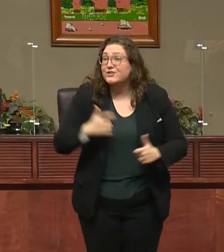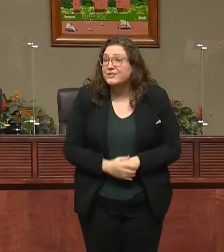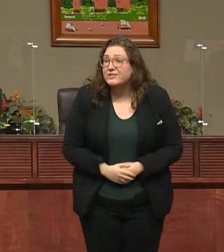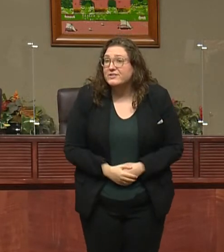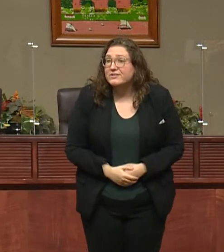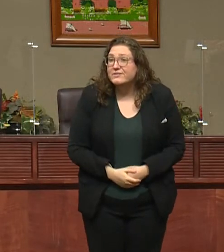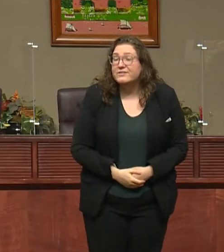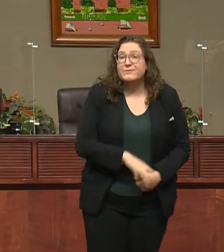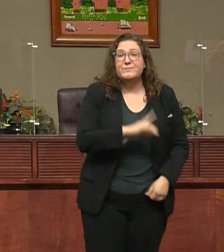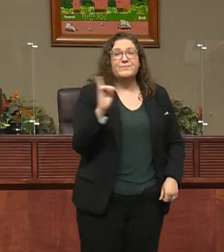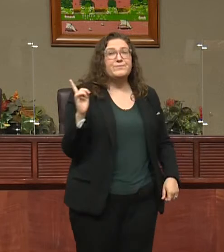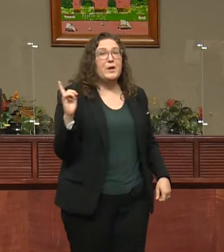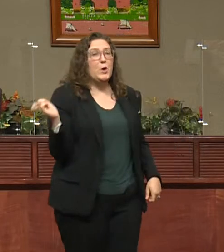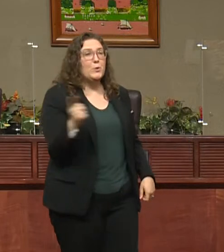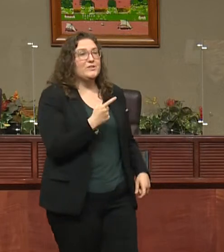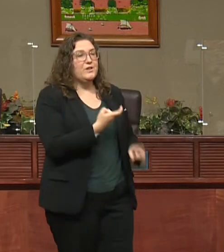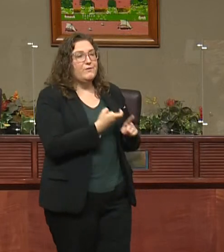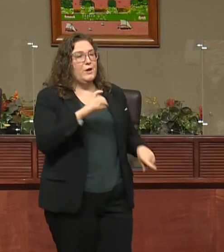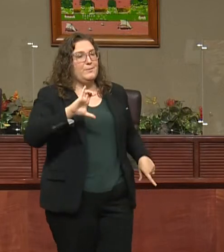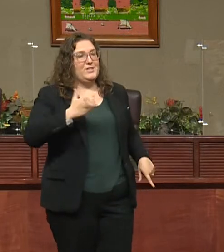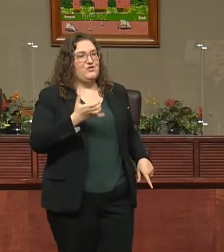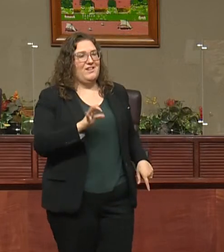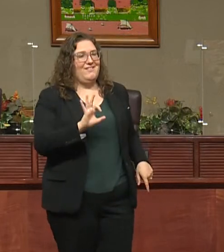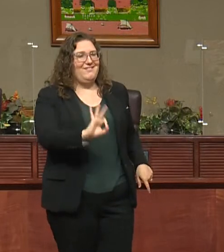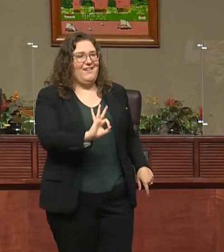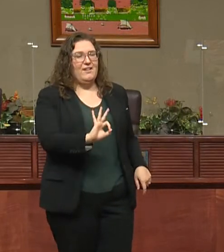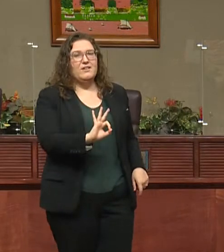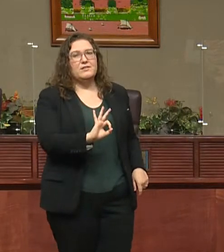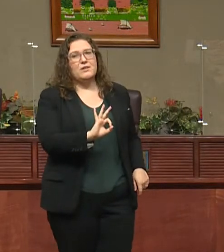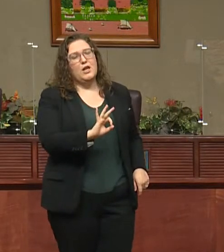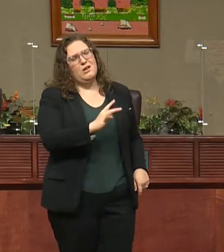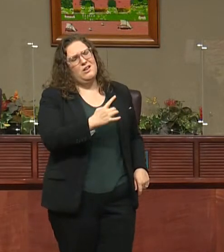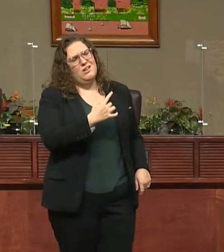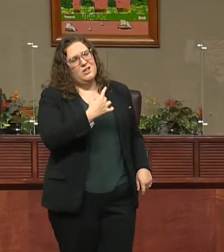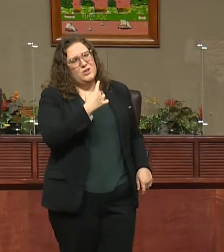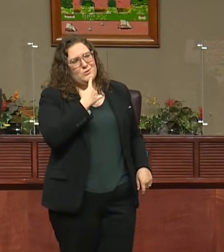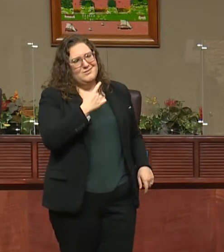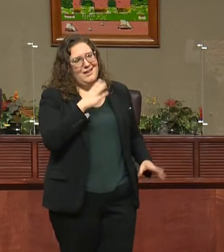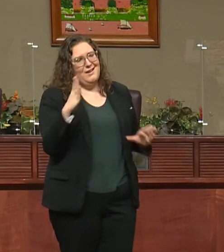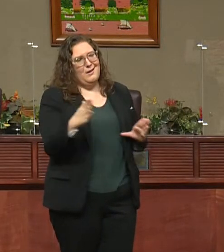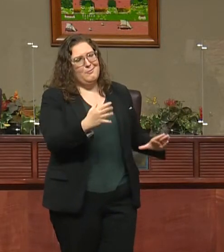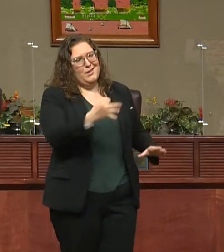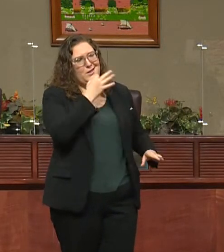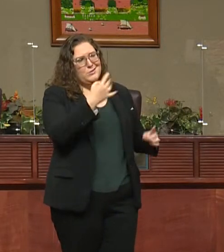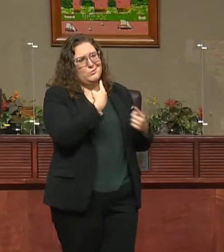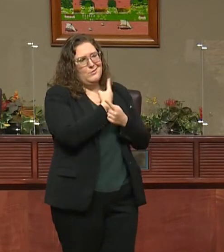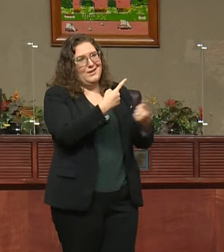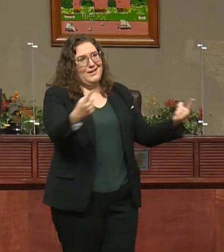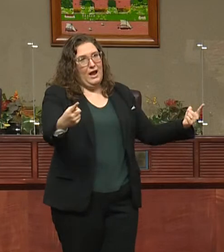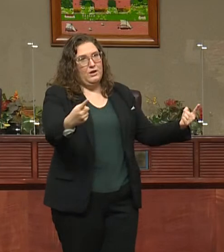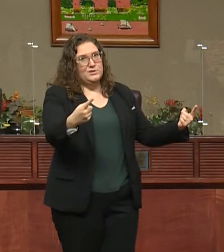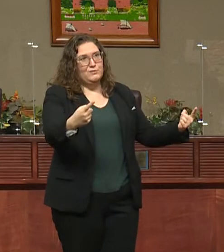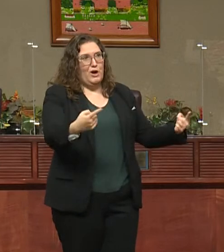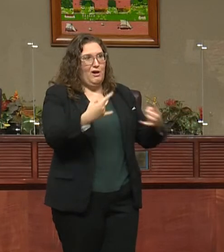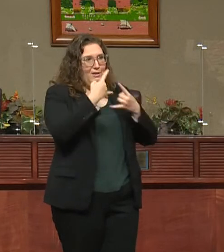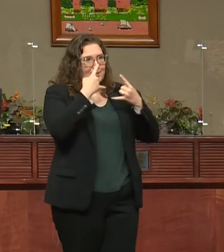Mayor Lauren Seabrook, Channel 9. You mentioned that you would be announcing a plan soon for ending the mask mandate,